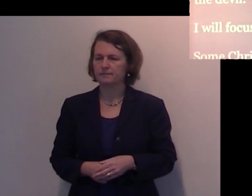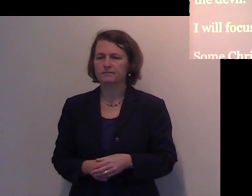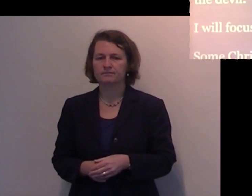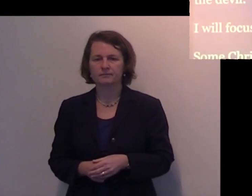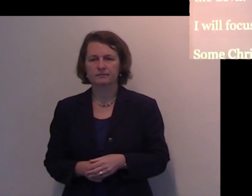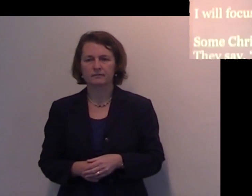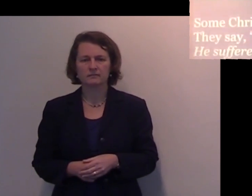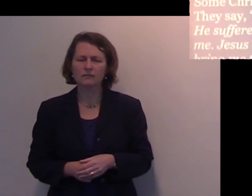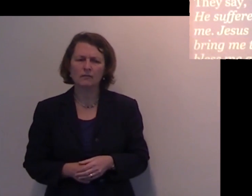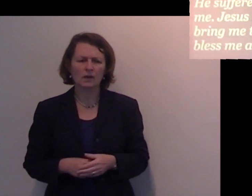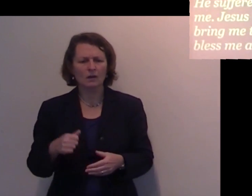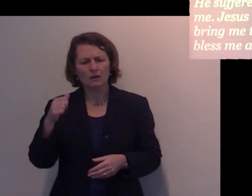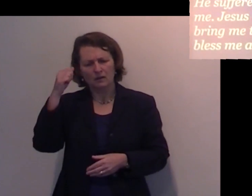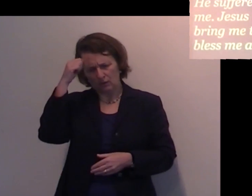Some Christian people have a mistake.